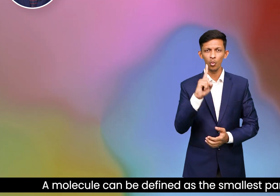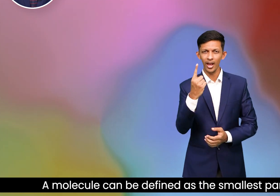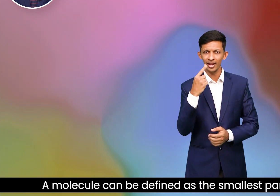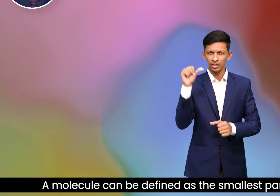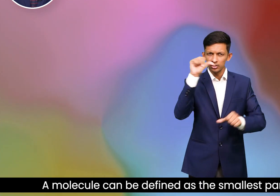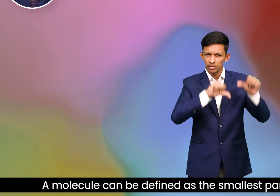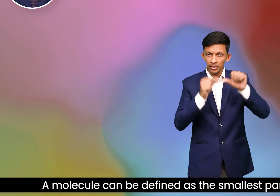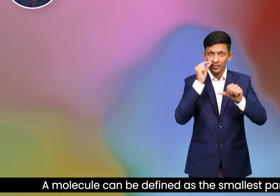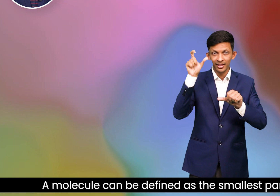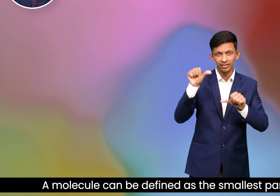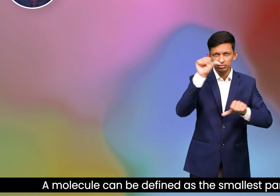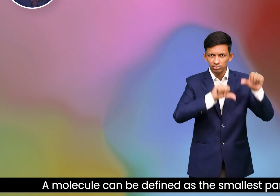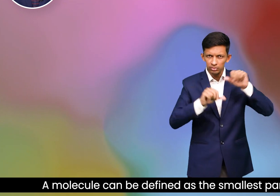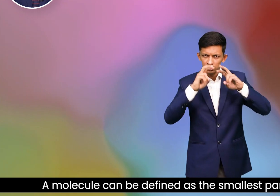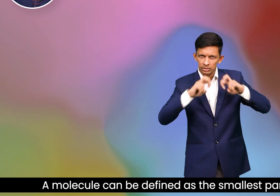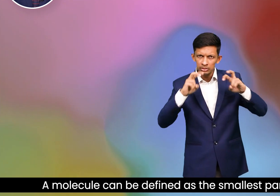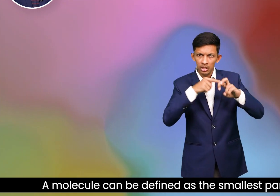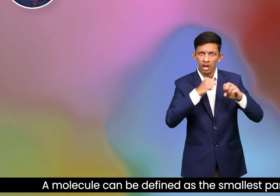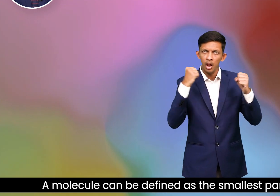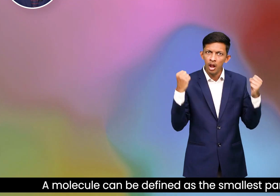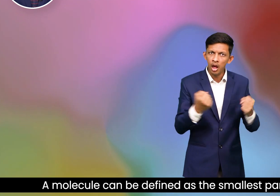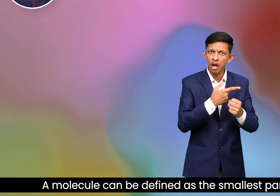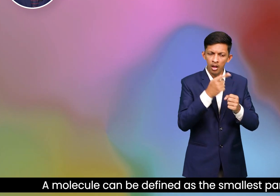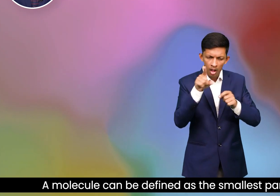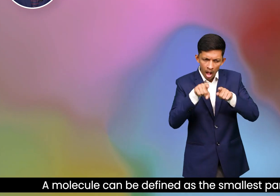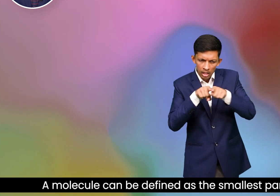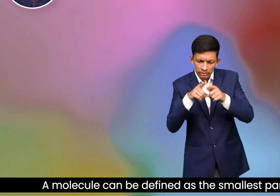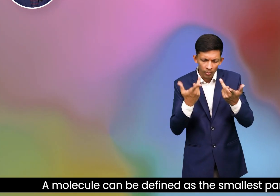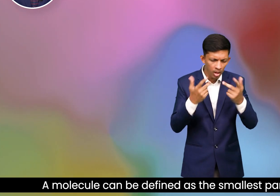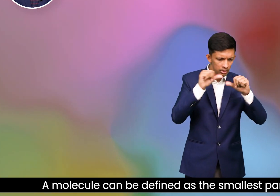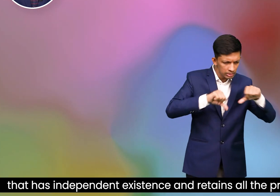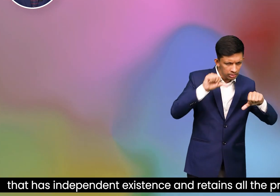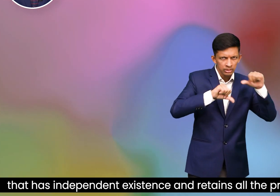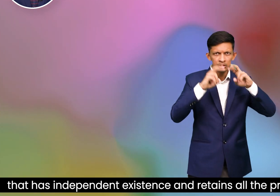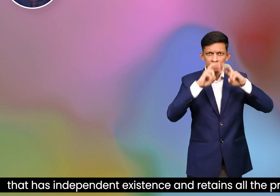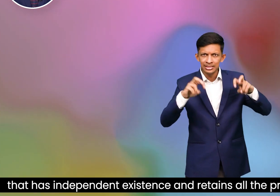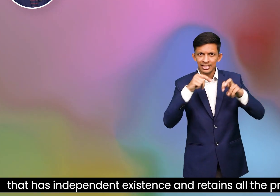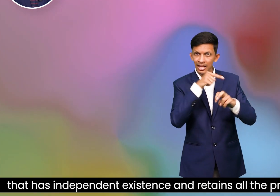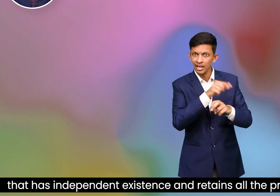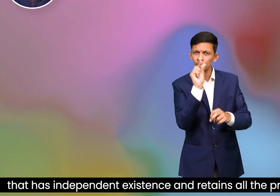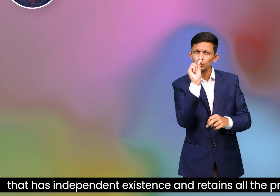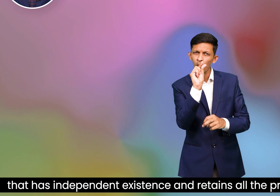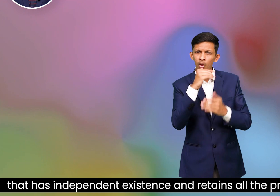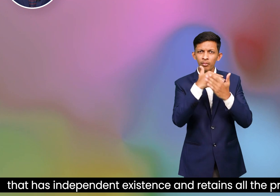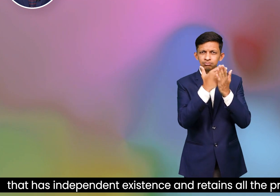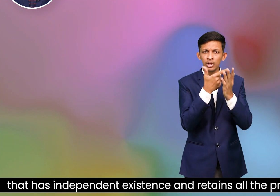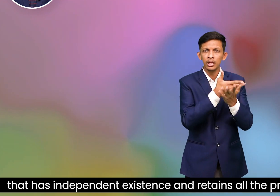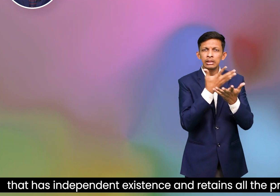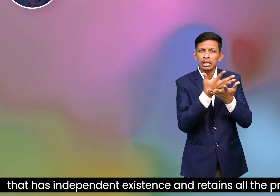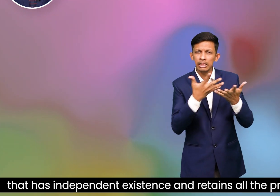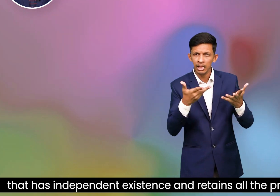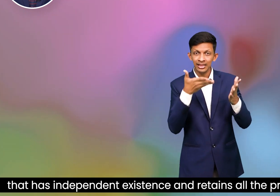A molecule can be defined as the smallest particle of a substance that has independent existence